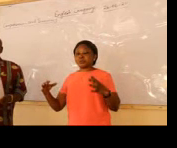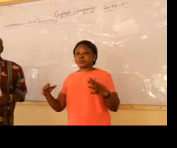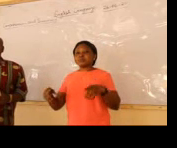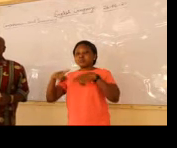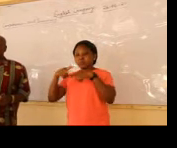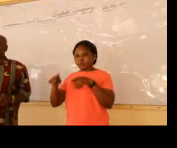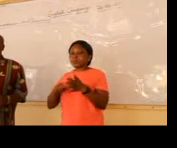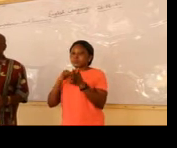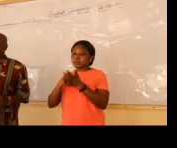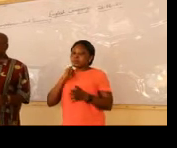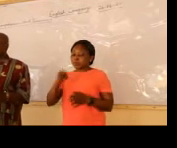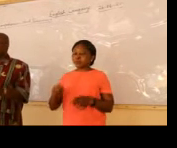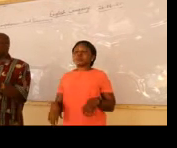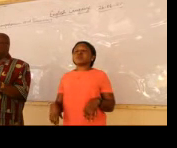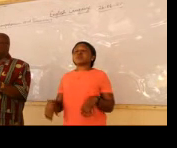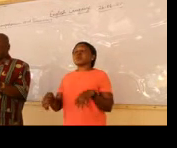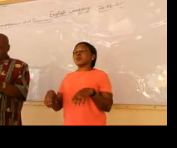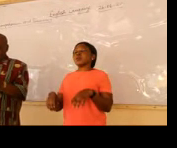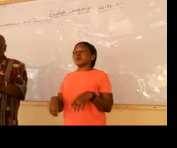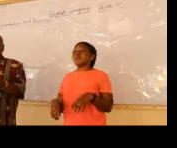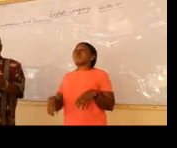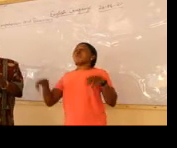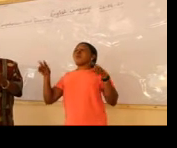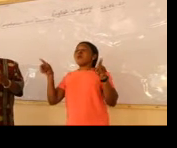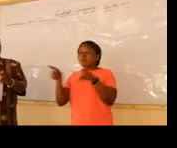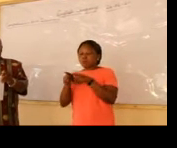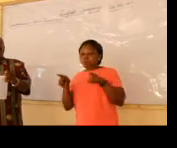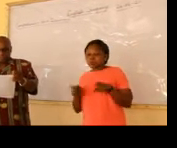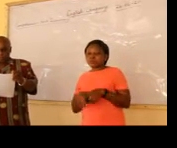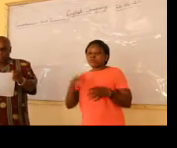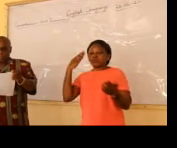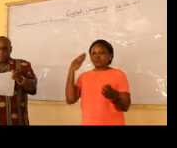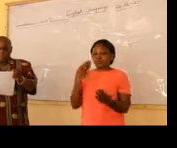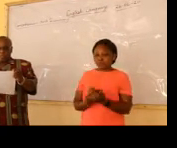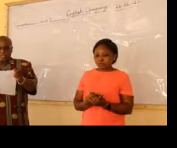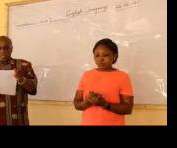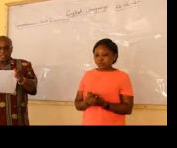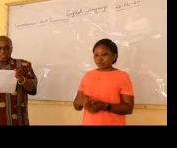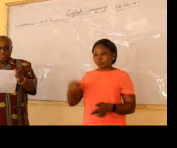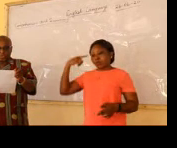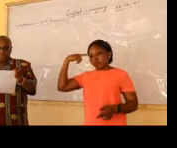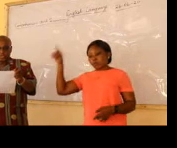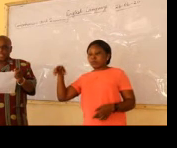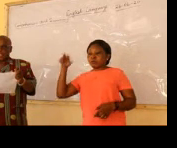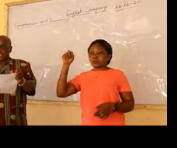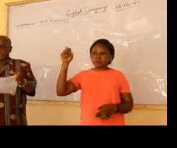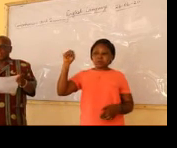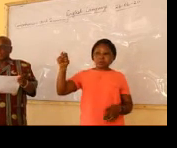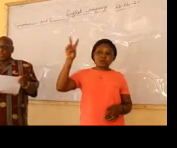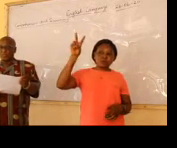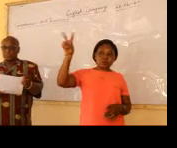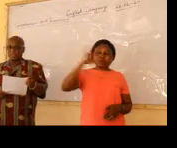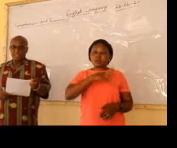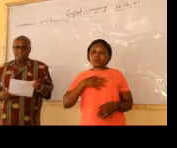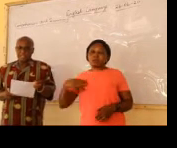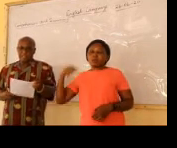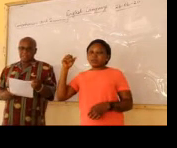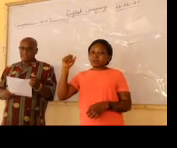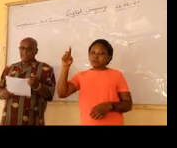but it's also extremely good for SS2 and